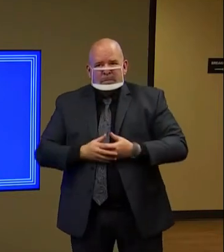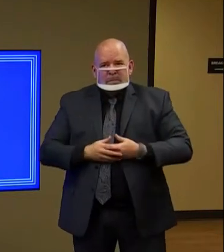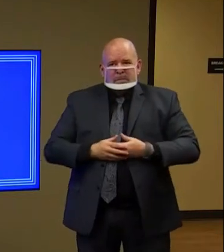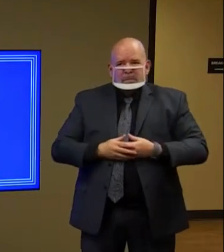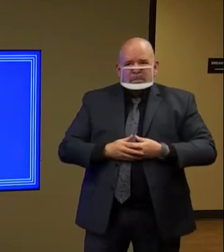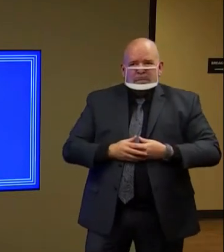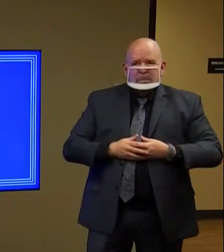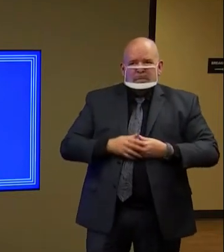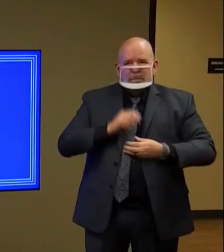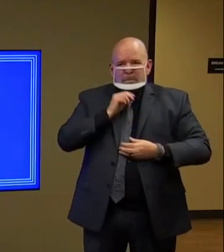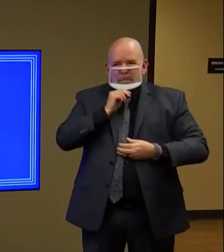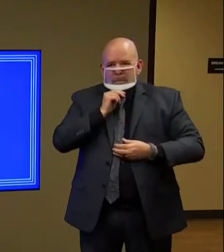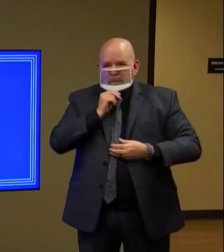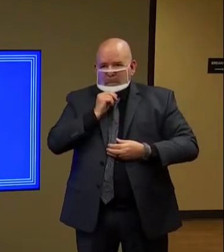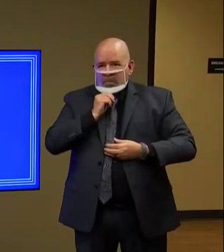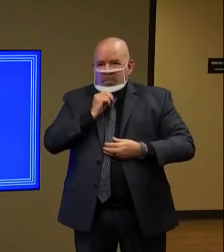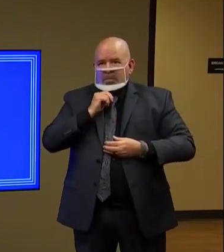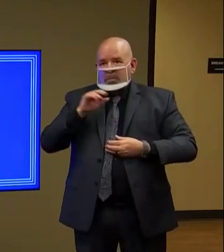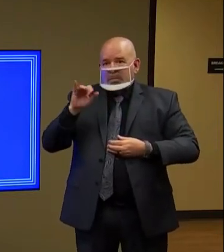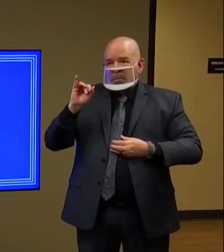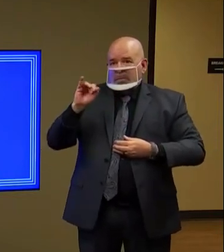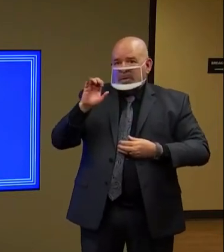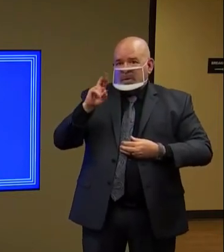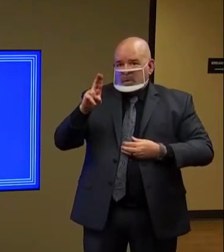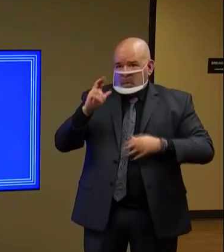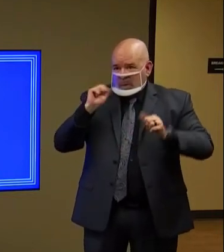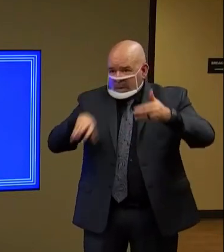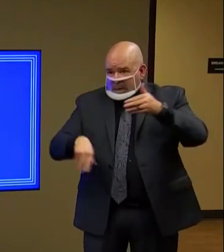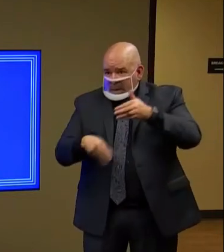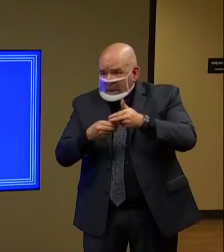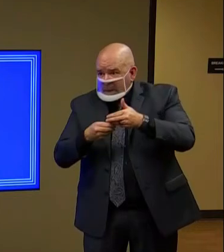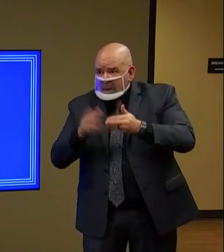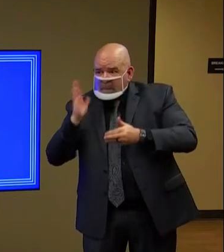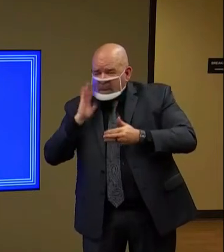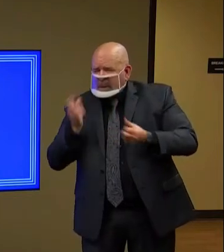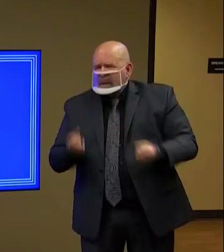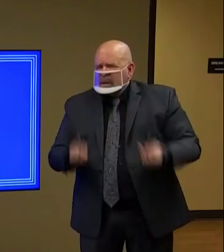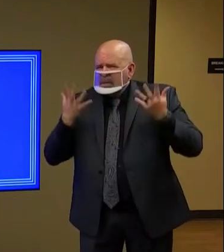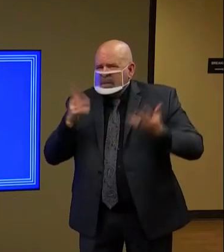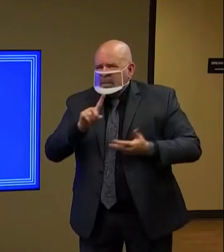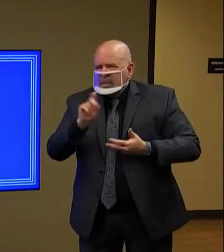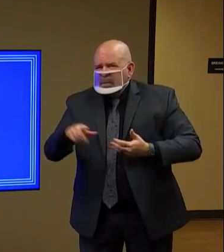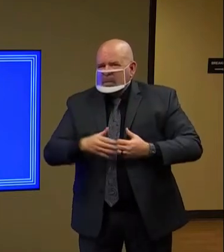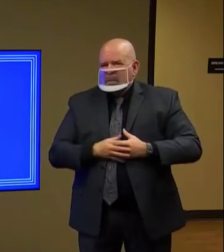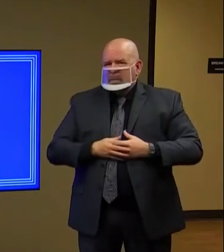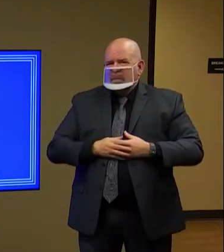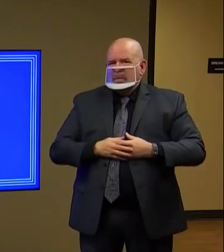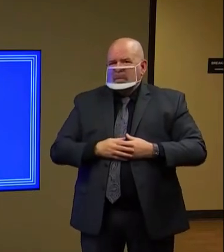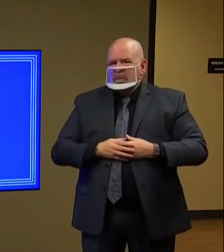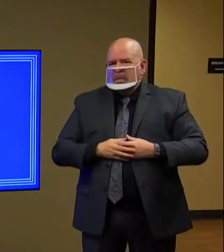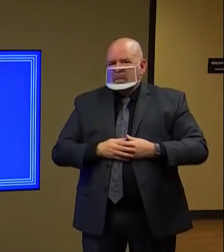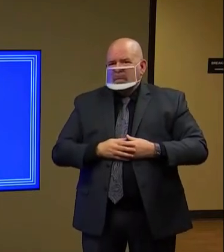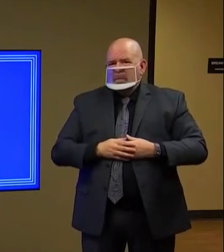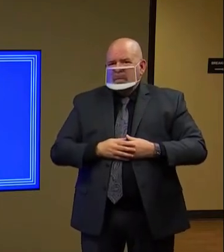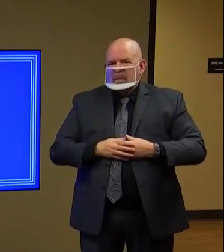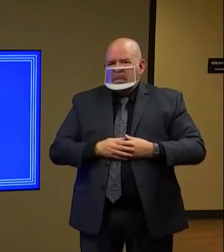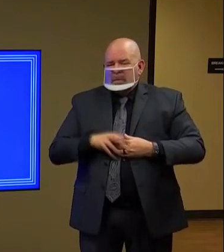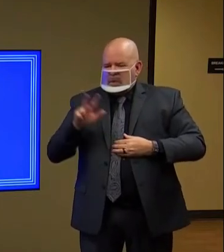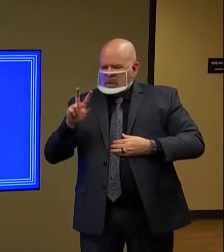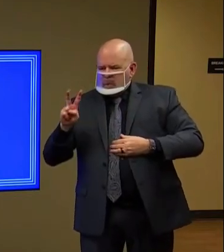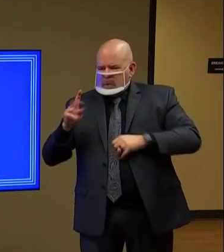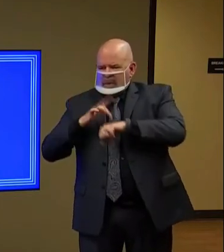amounts we got beds available, but if we get to a point that we have 0 available, do we have any guess of how